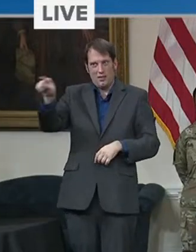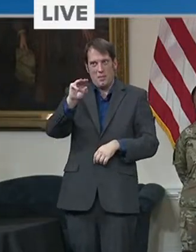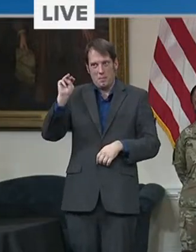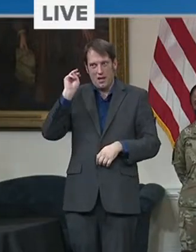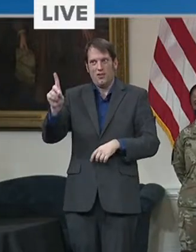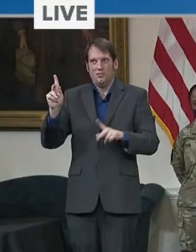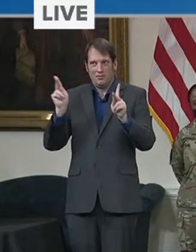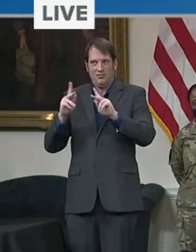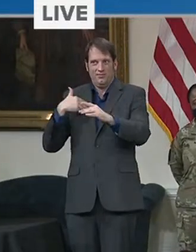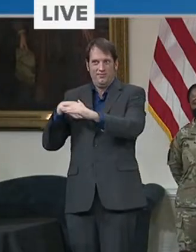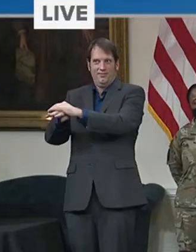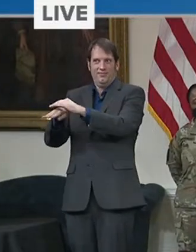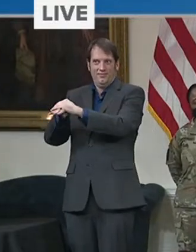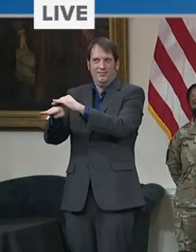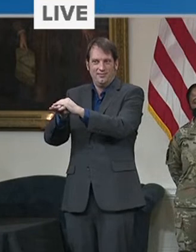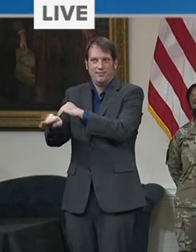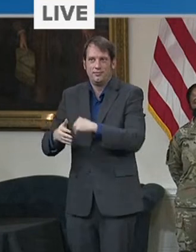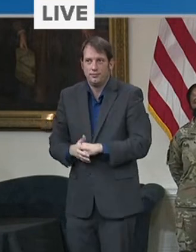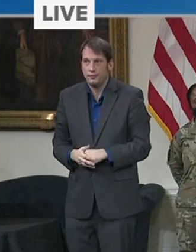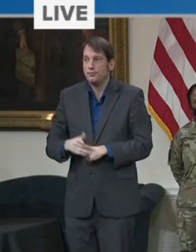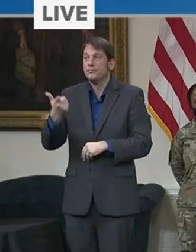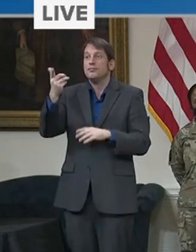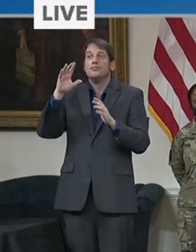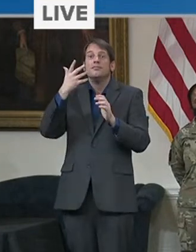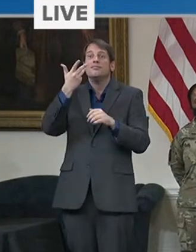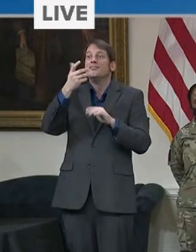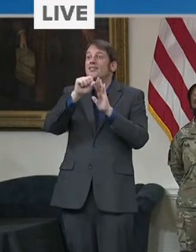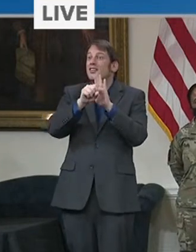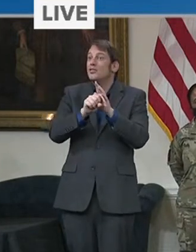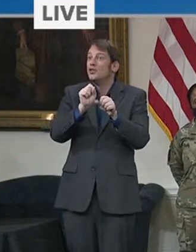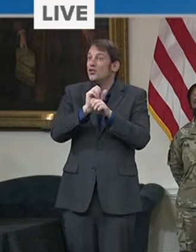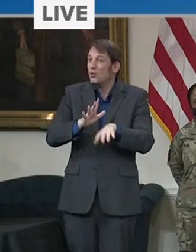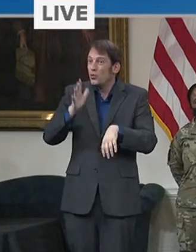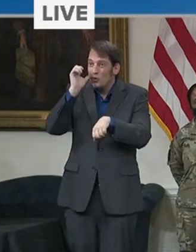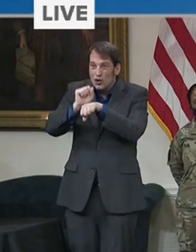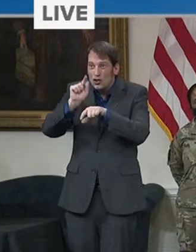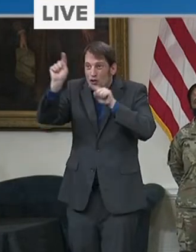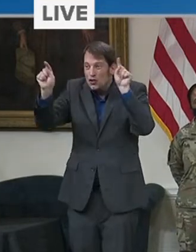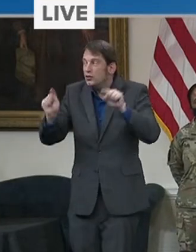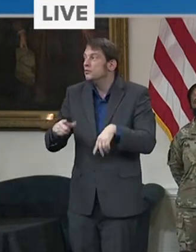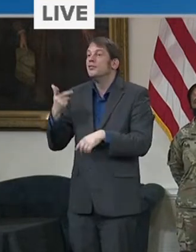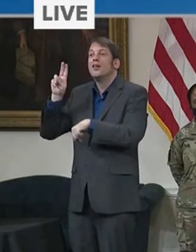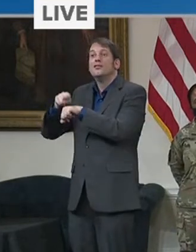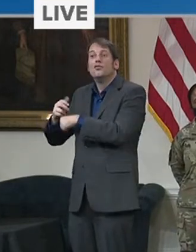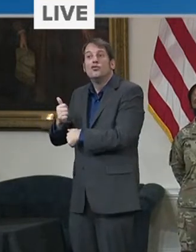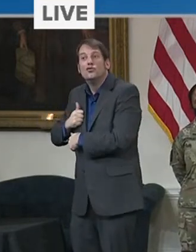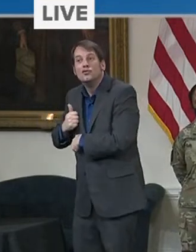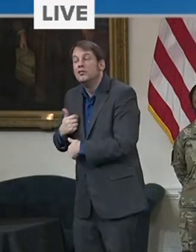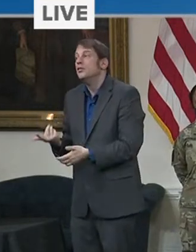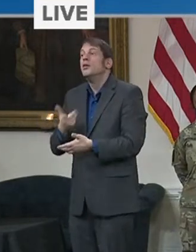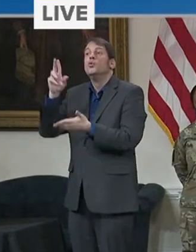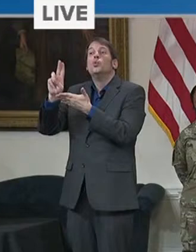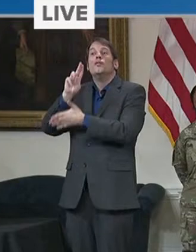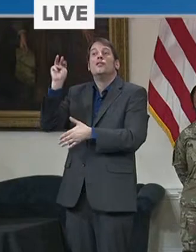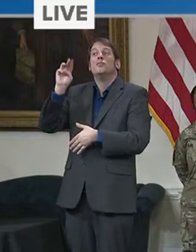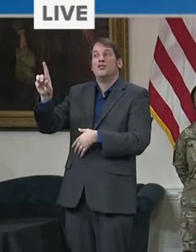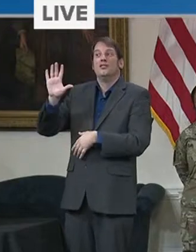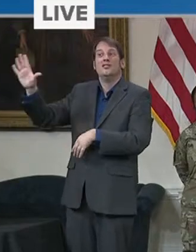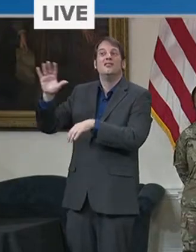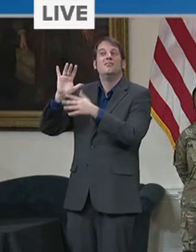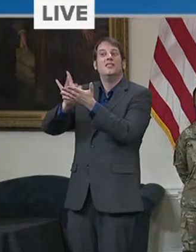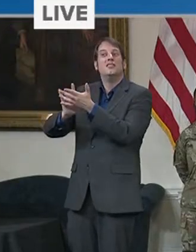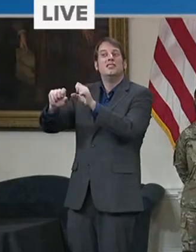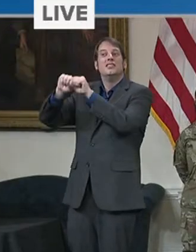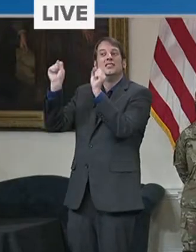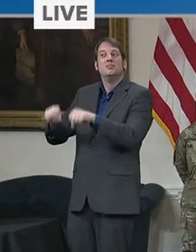by state employees, Maryland National Guardsmen, and University of Maryland Medical System colleagues, together, shoulder